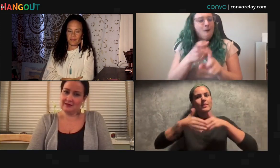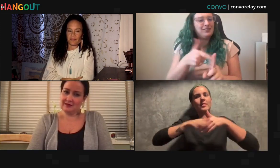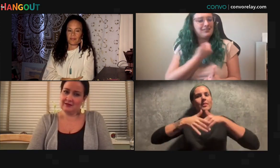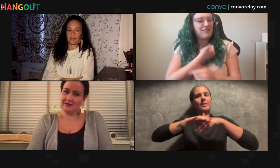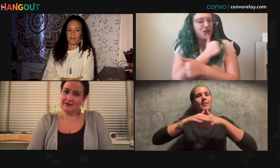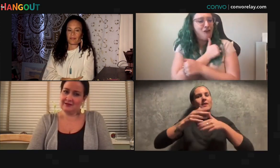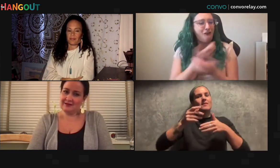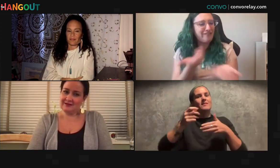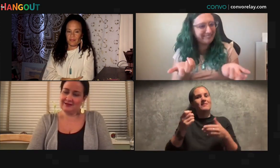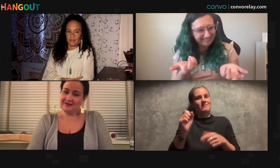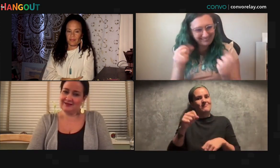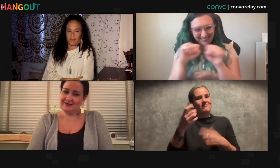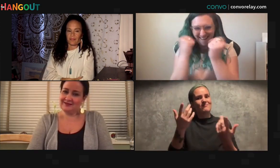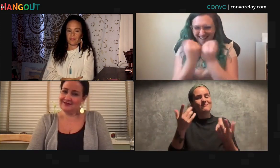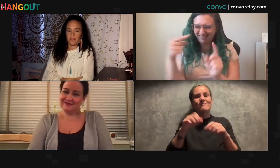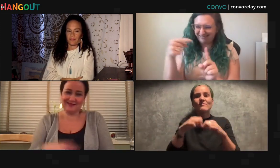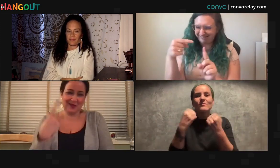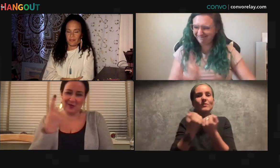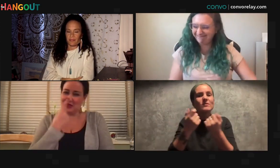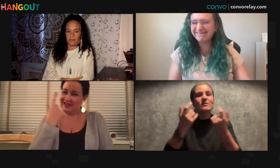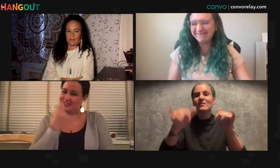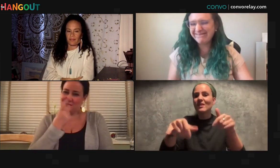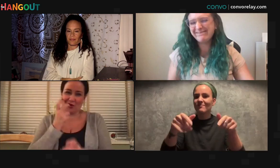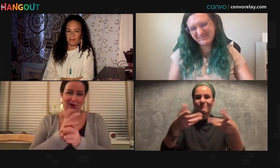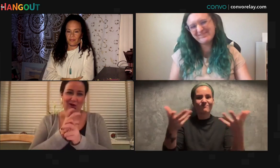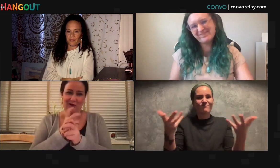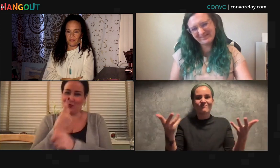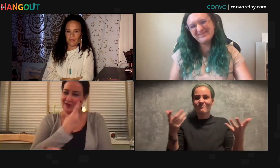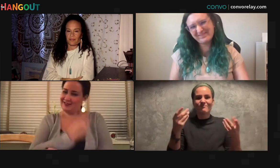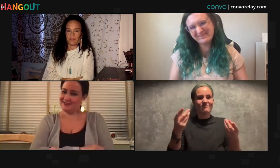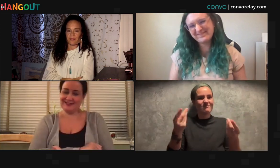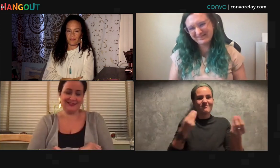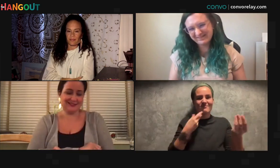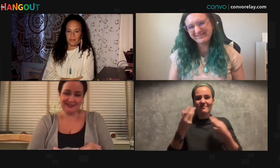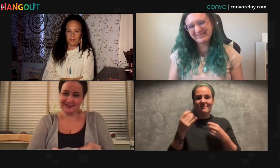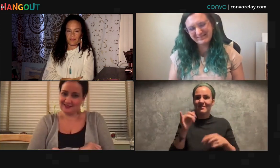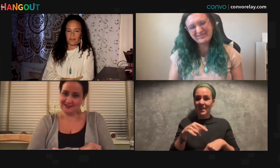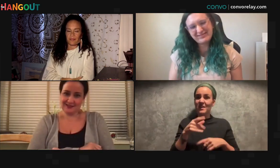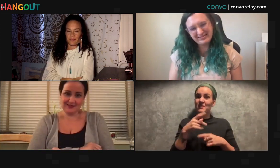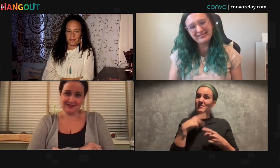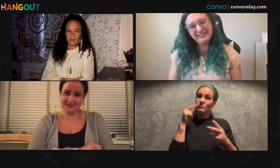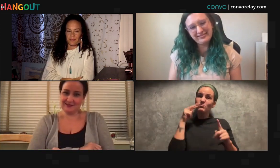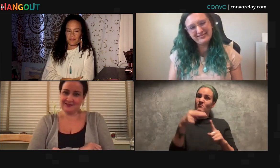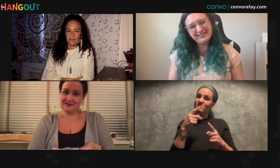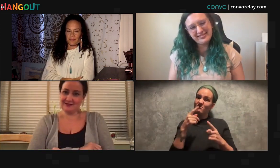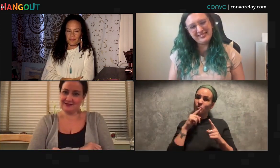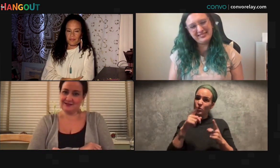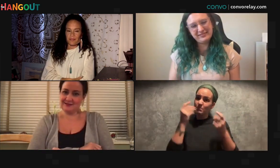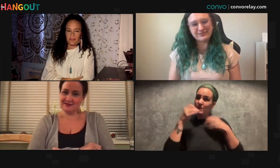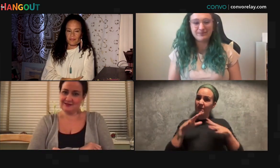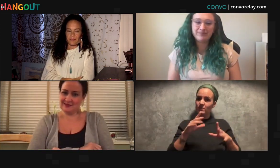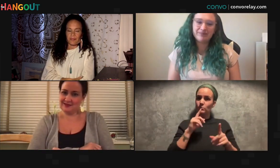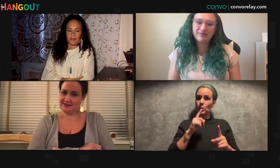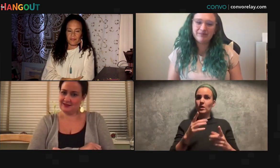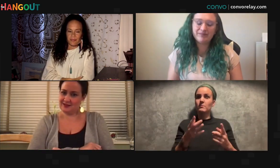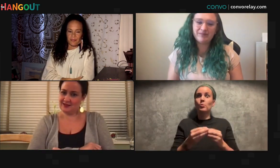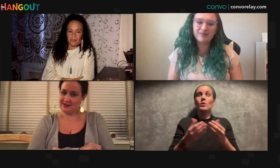that happens in our world externally, but self-love is something that you need at the core because we get fed by so many things in our society,